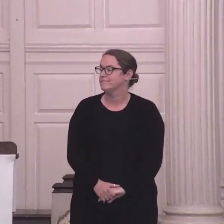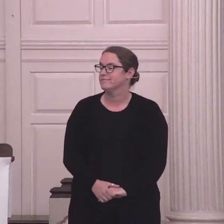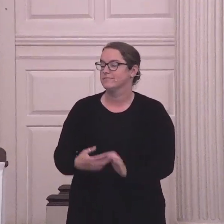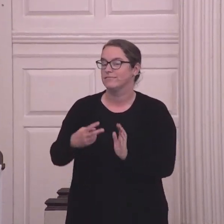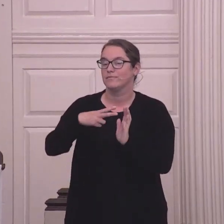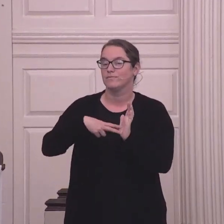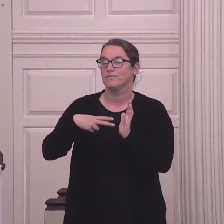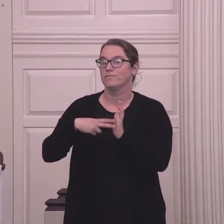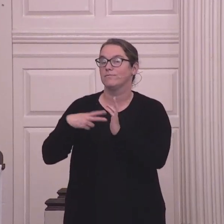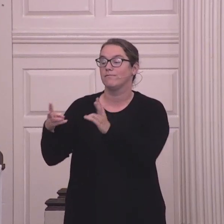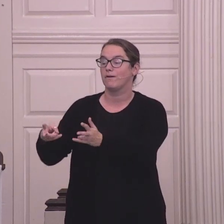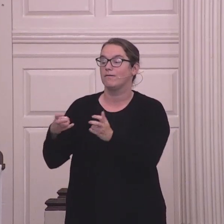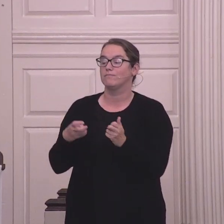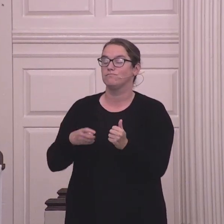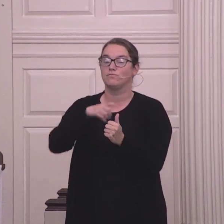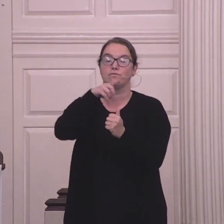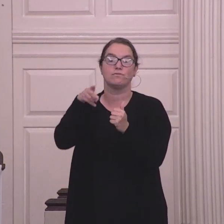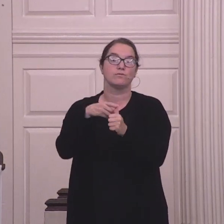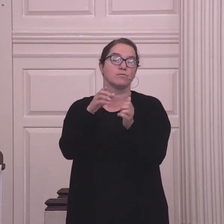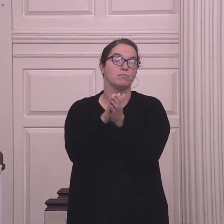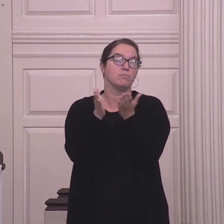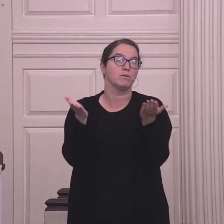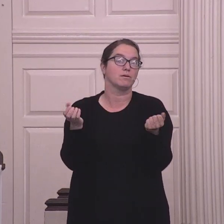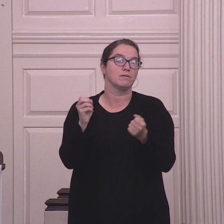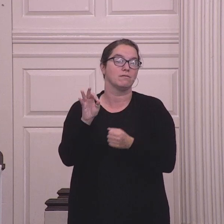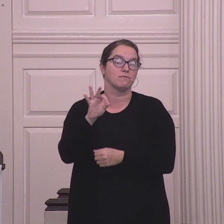A reading from the first book of Kings.